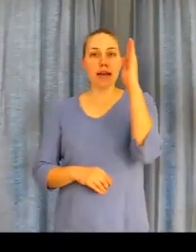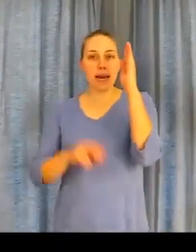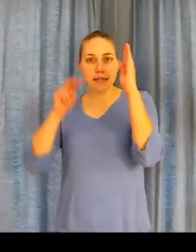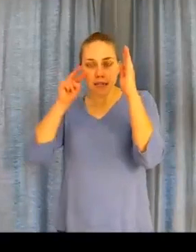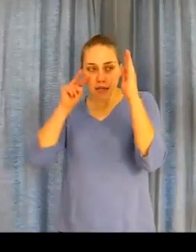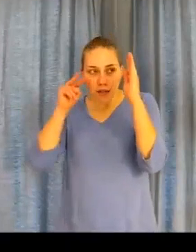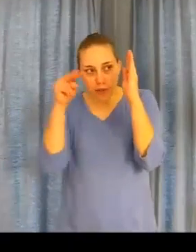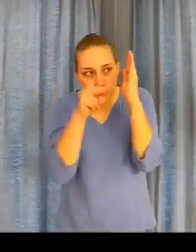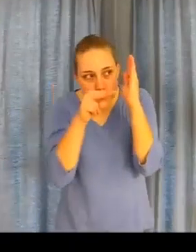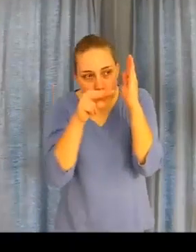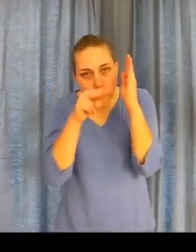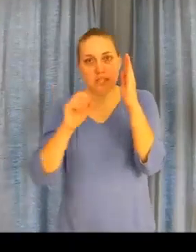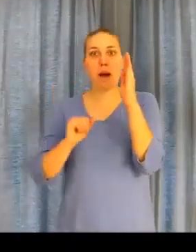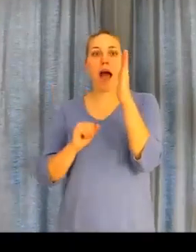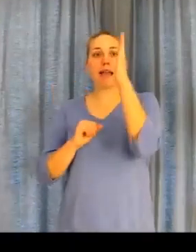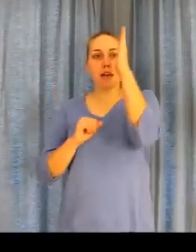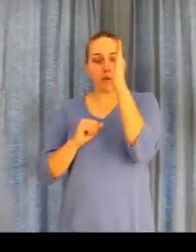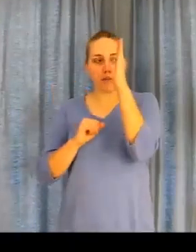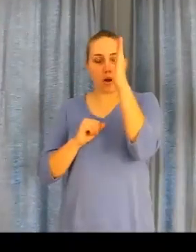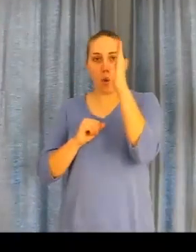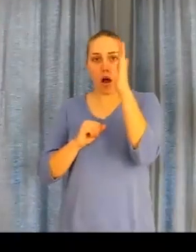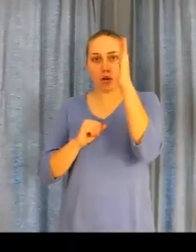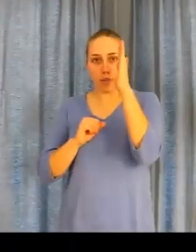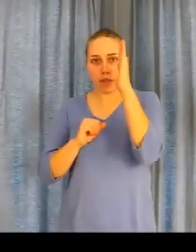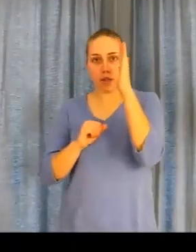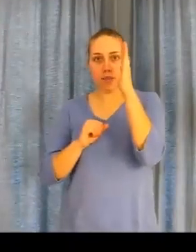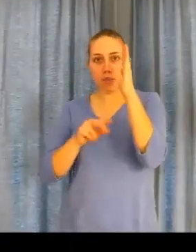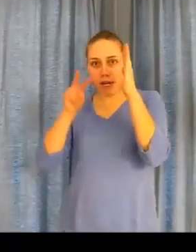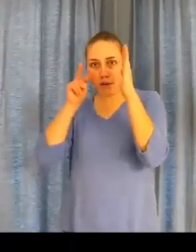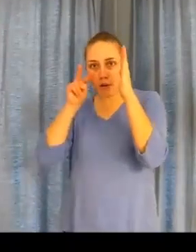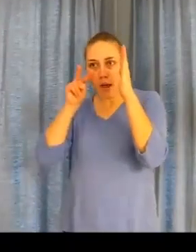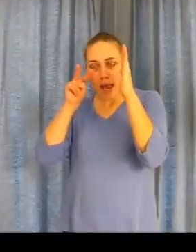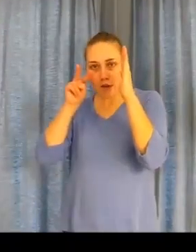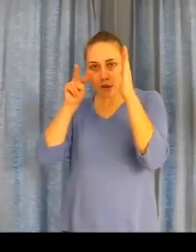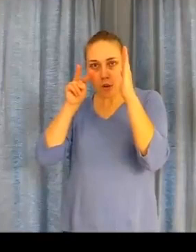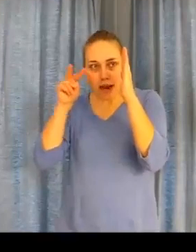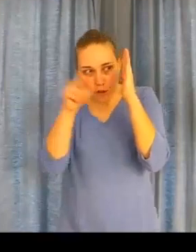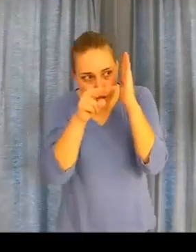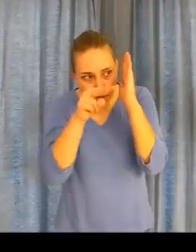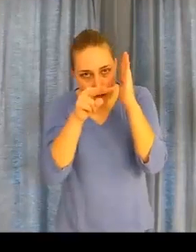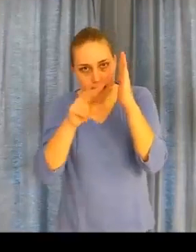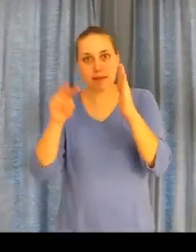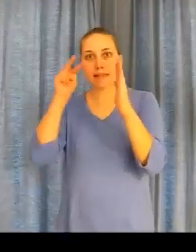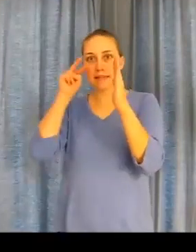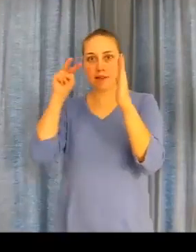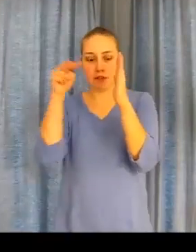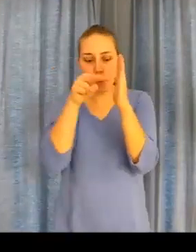Watergate, they're doing the sign for spy. You have like a wall or a building or something blocking your view, and your two eyes are looking around it. That's a sign for spy.